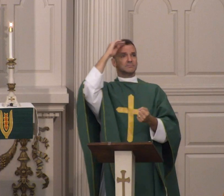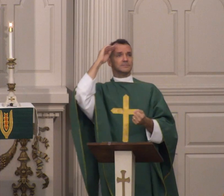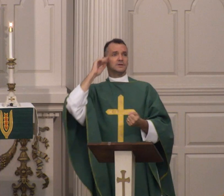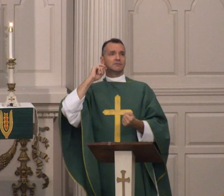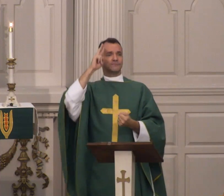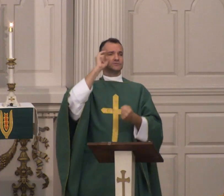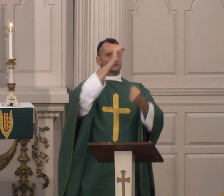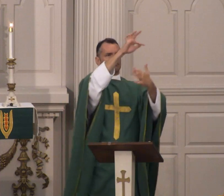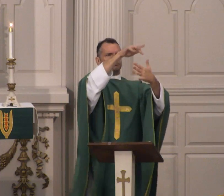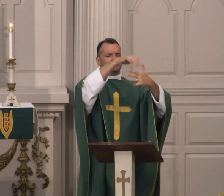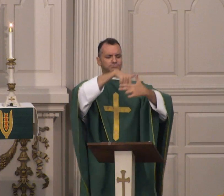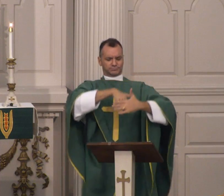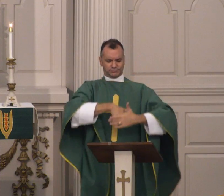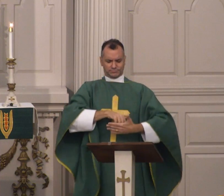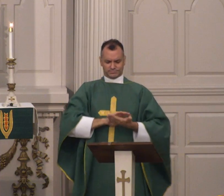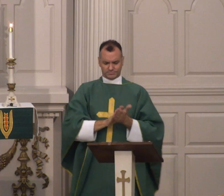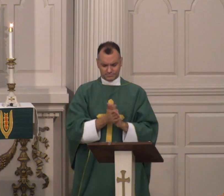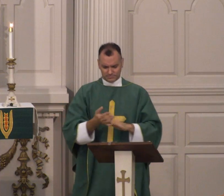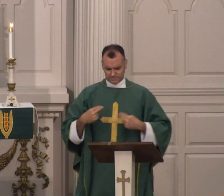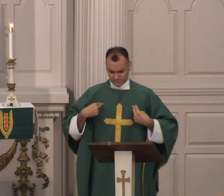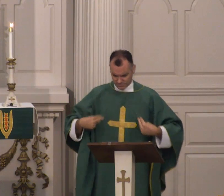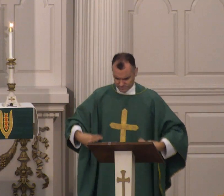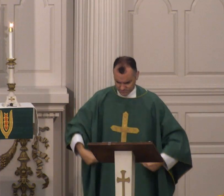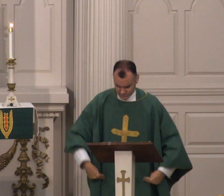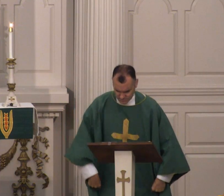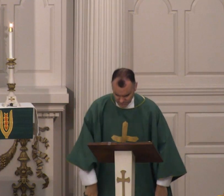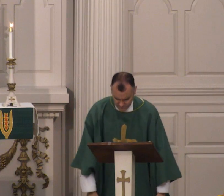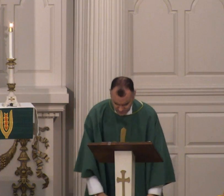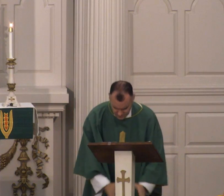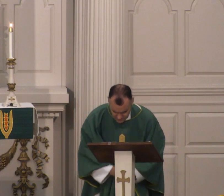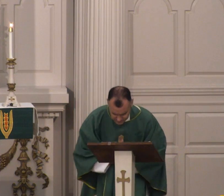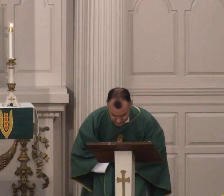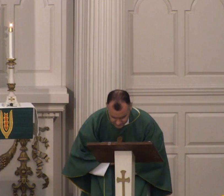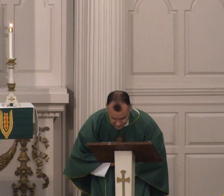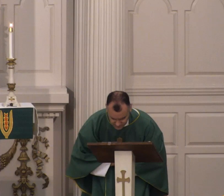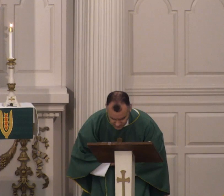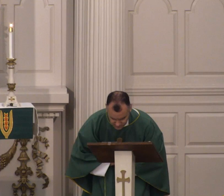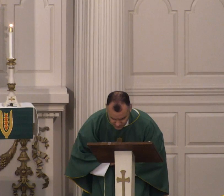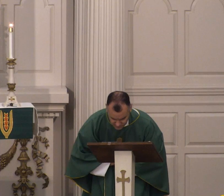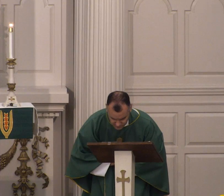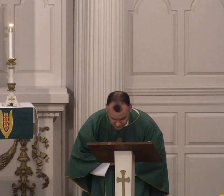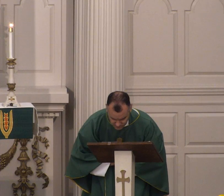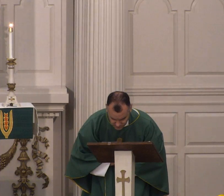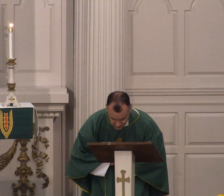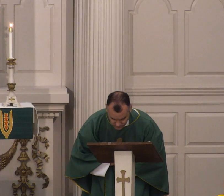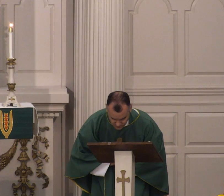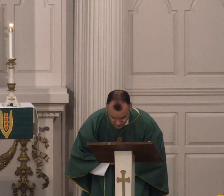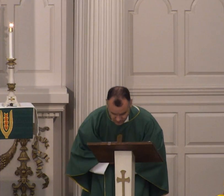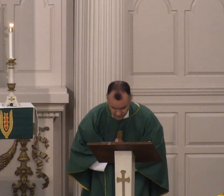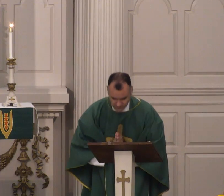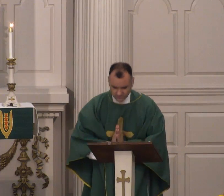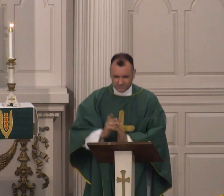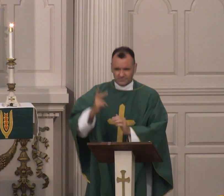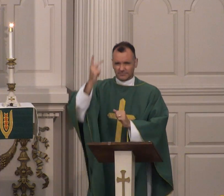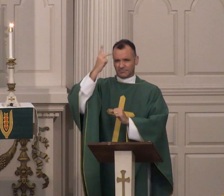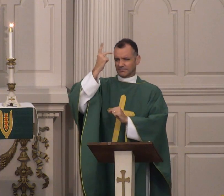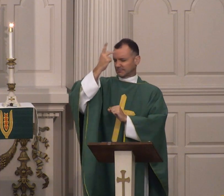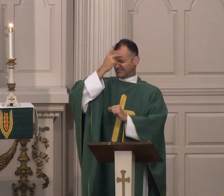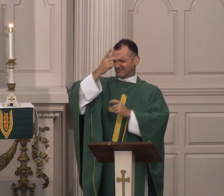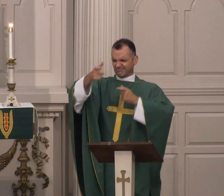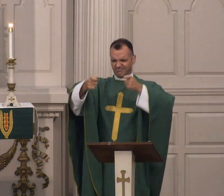under Pontius Pilate. He suffered death and was buried, and rose again on the third day in accordance with the